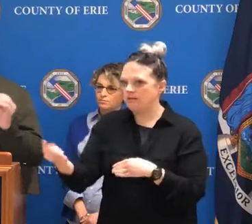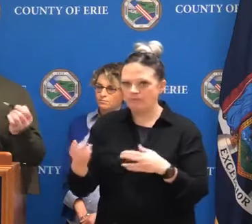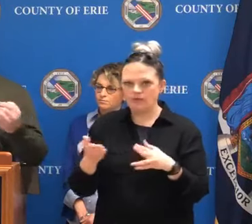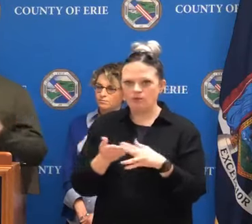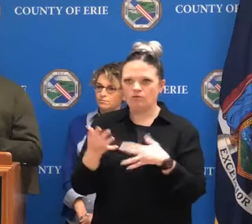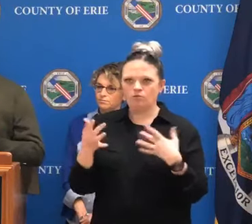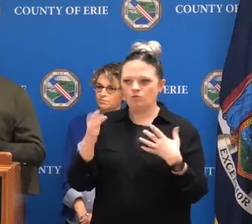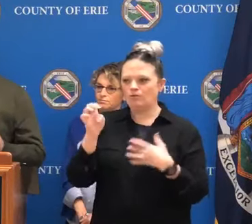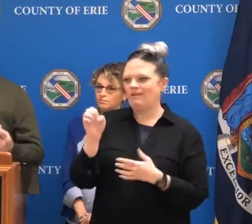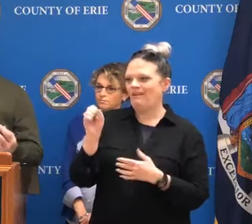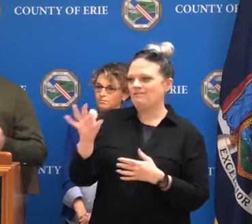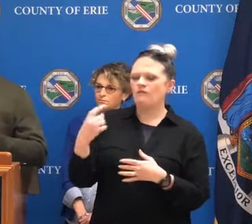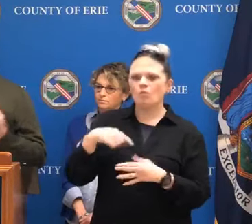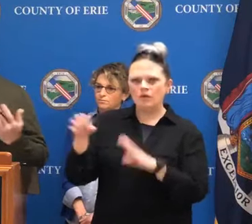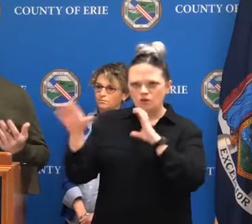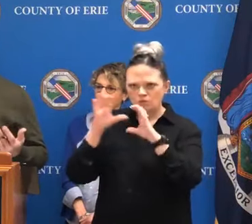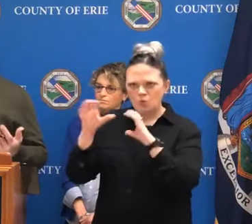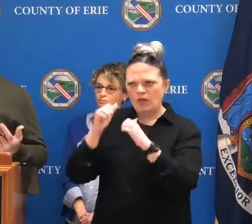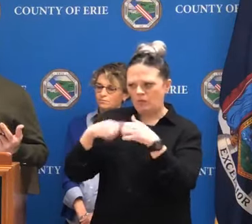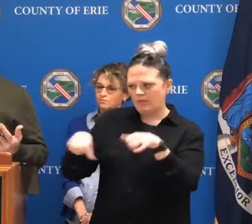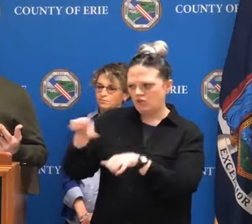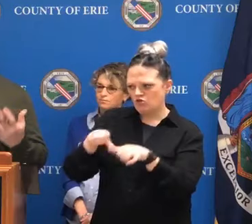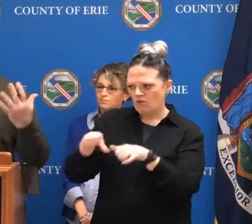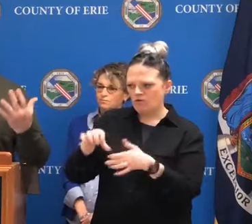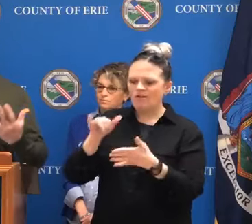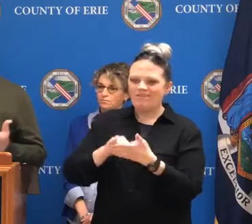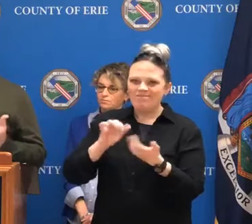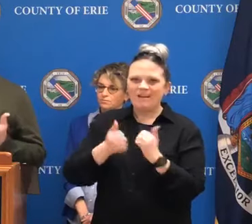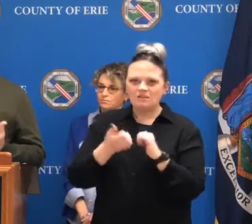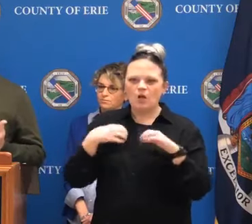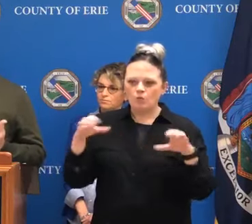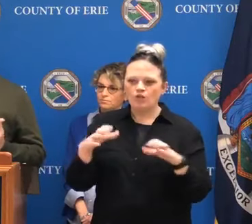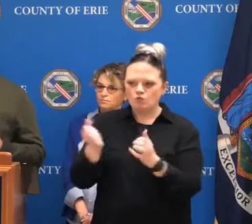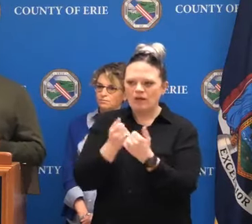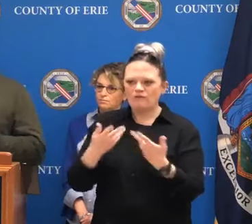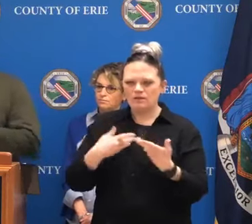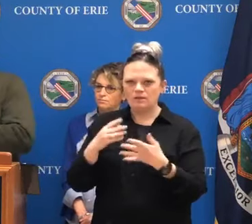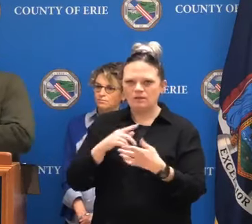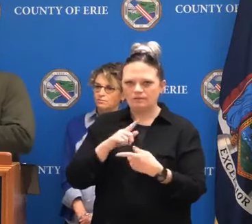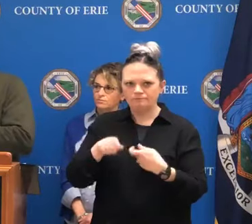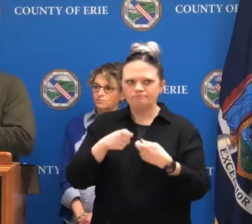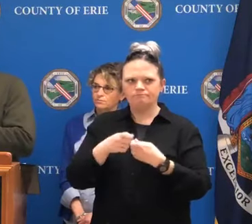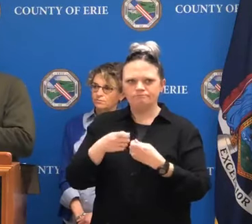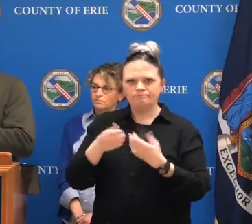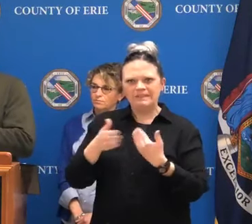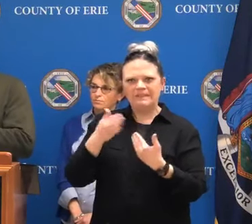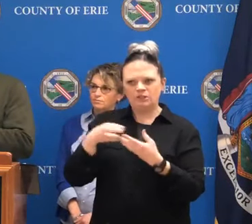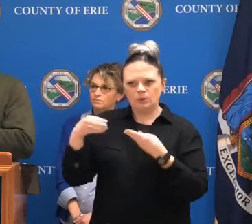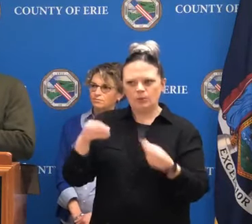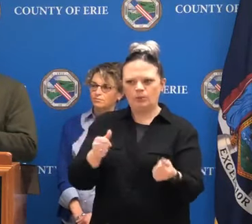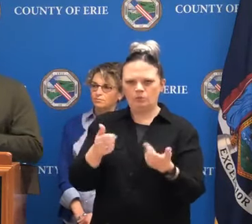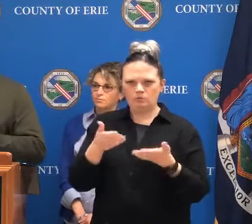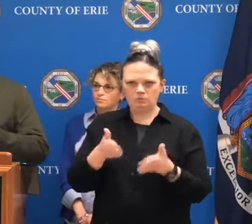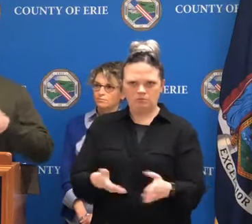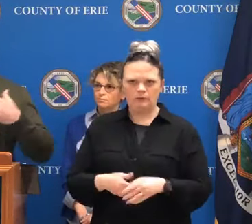ESF, we communicate with one another, and that's how we get things done in a much more concise manner. So I just wanted you to have the visual